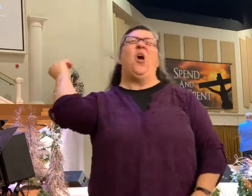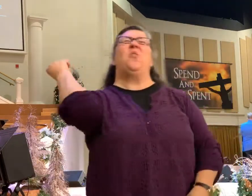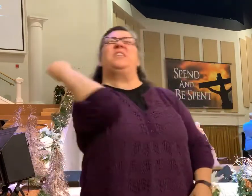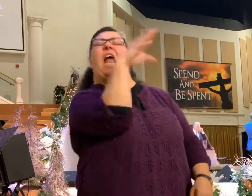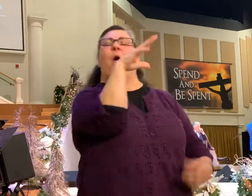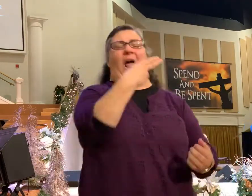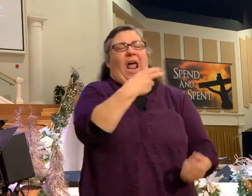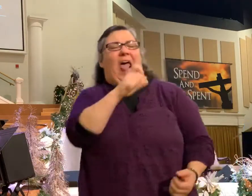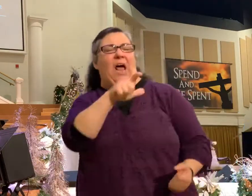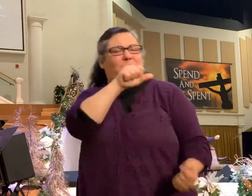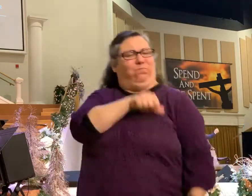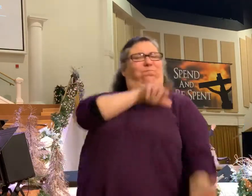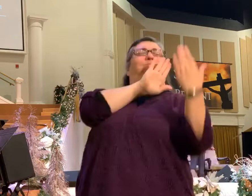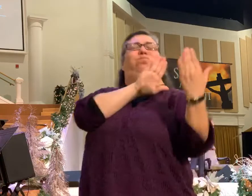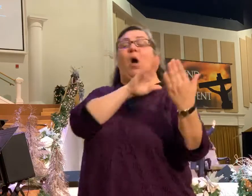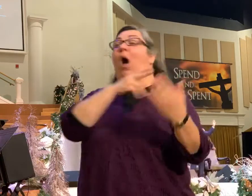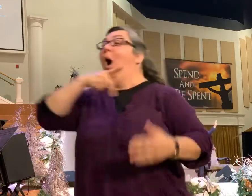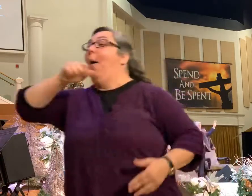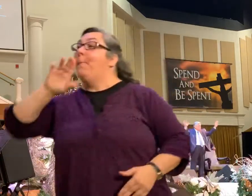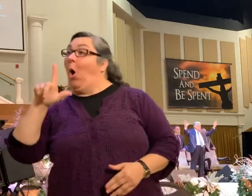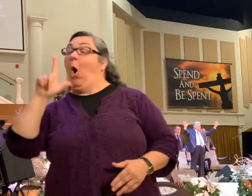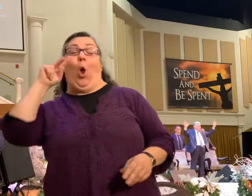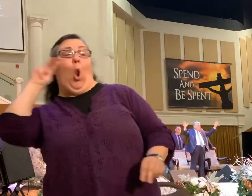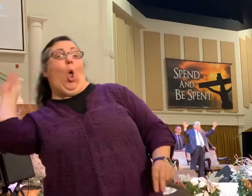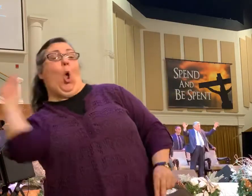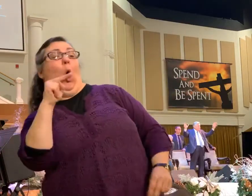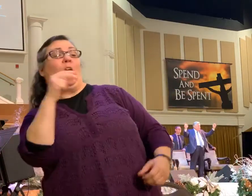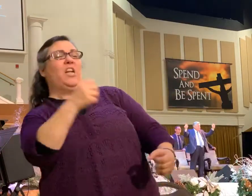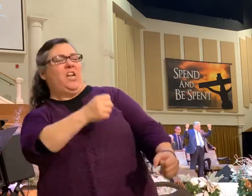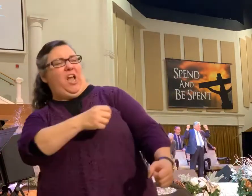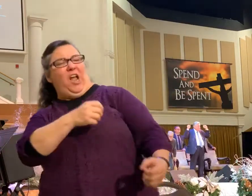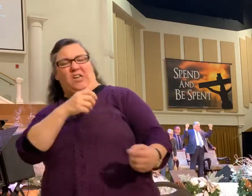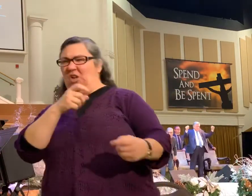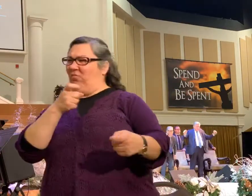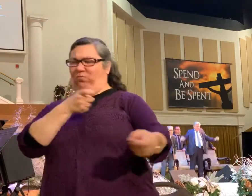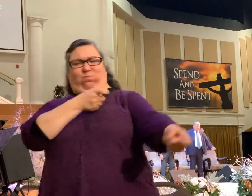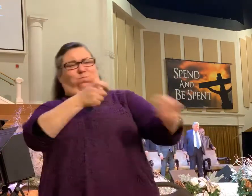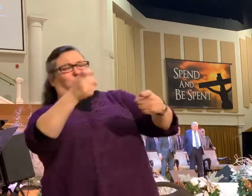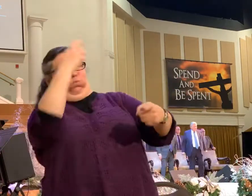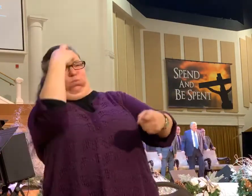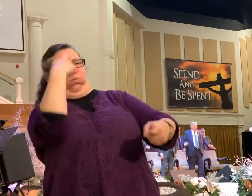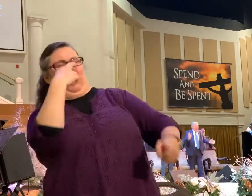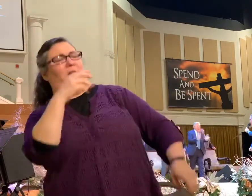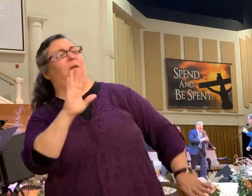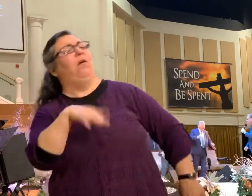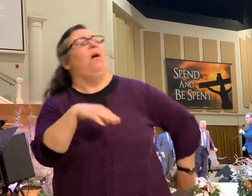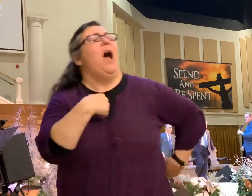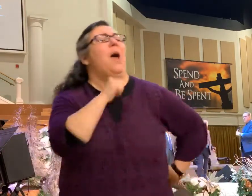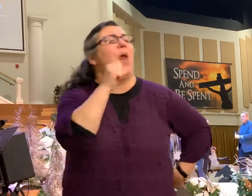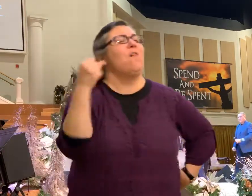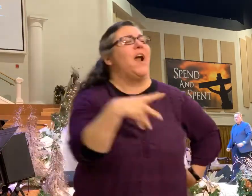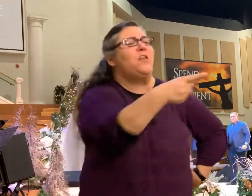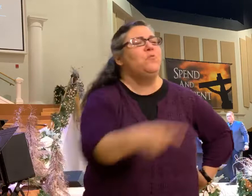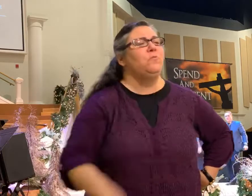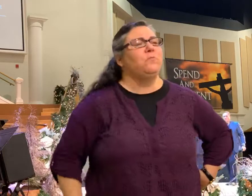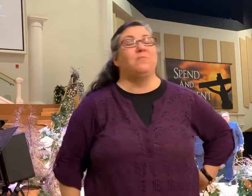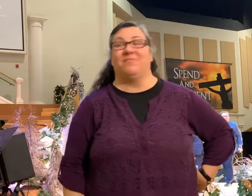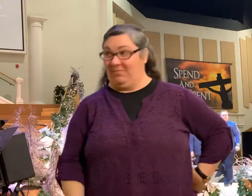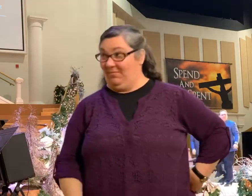you're facing. Paul can look at the mighty iron legs of Rome and say, I'm not afraid of you.